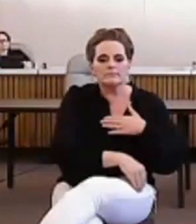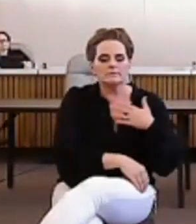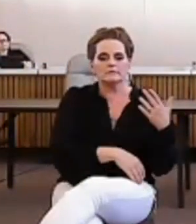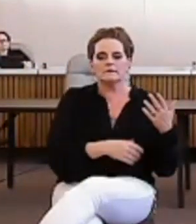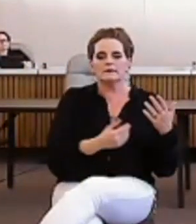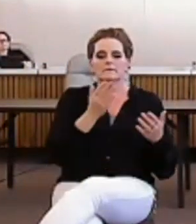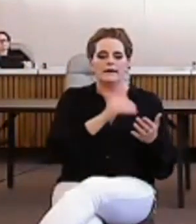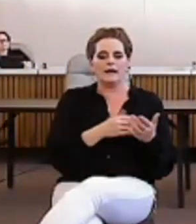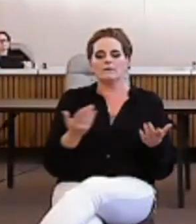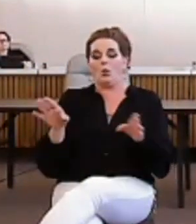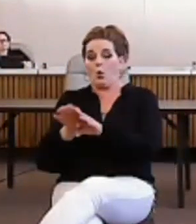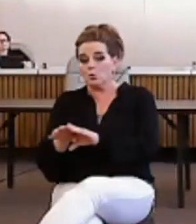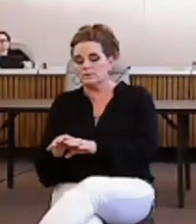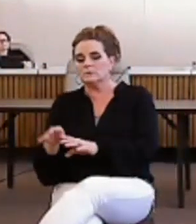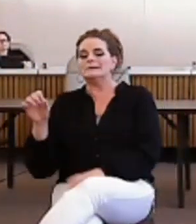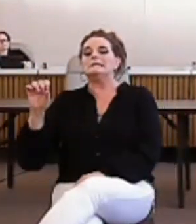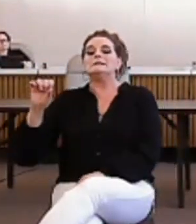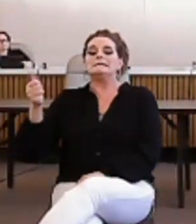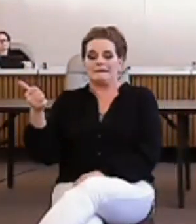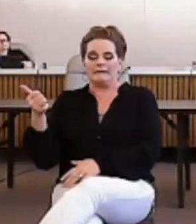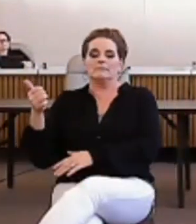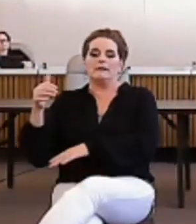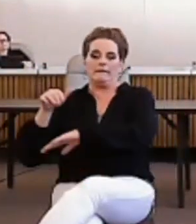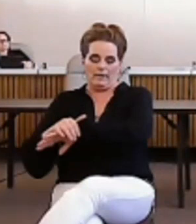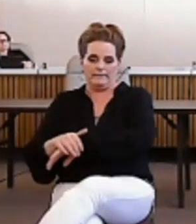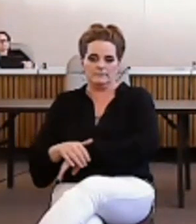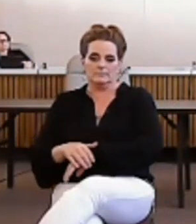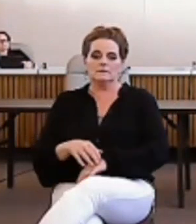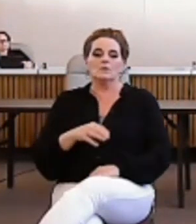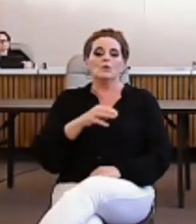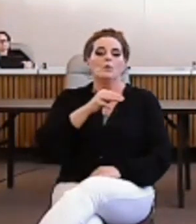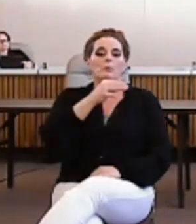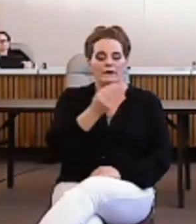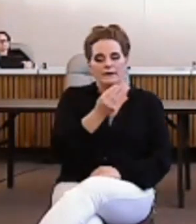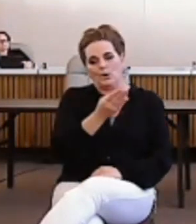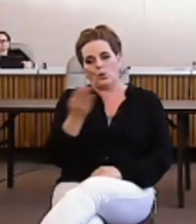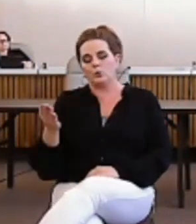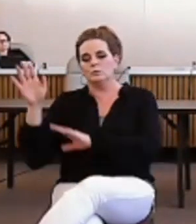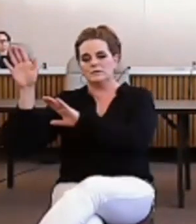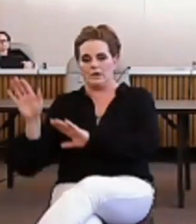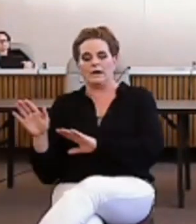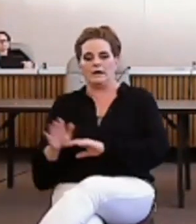then close at 10 p.m. daily, Monday through Sunday.